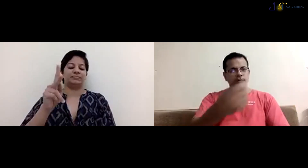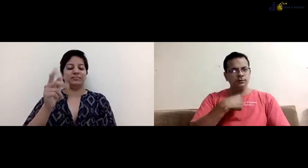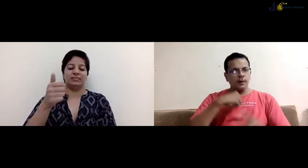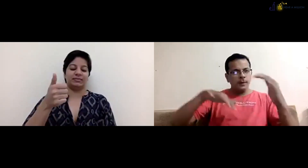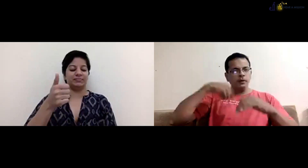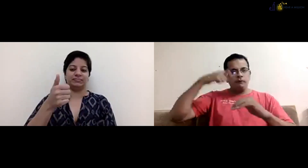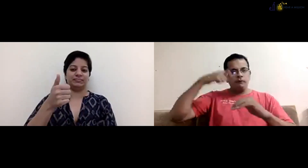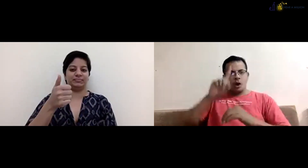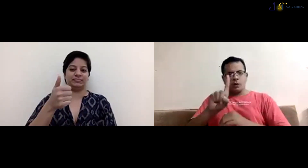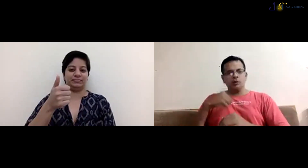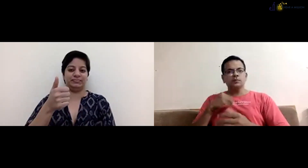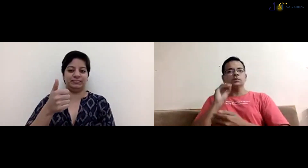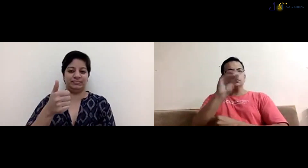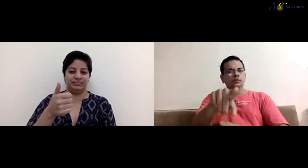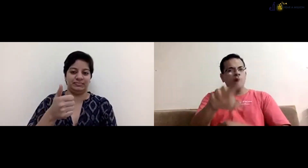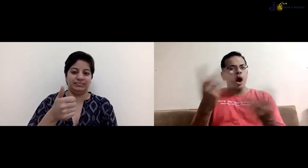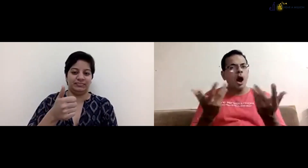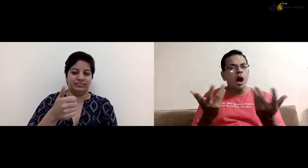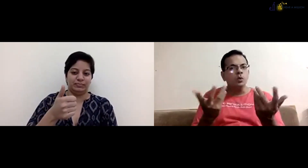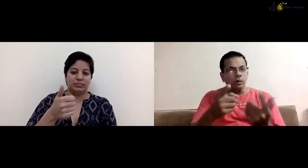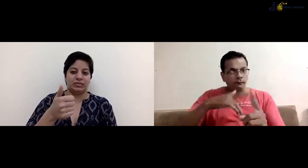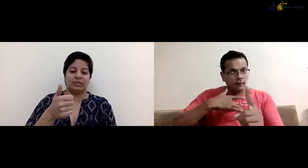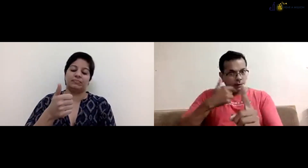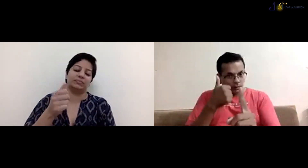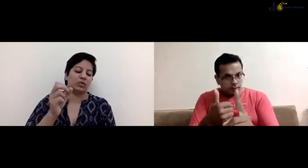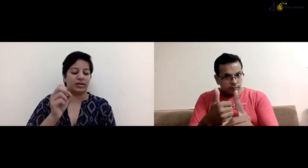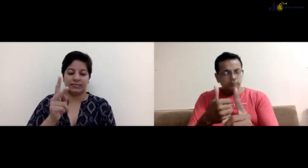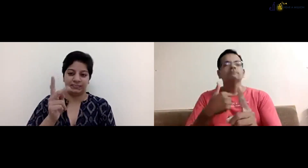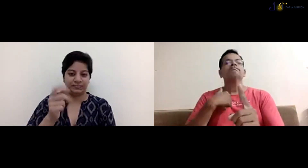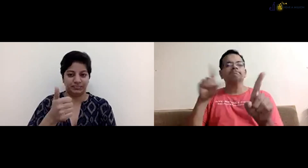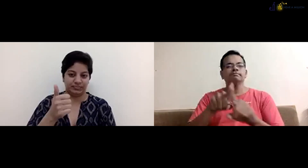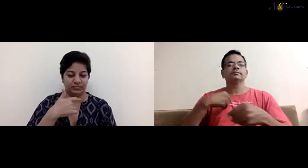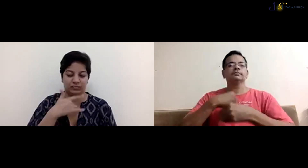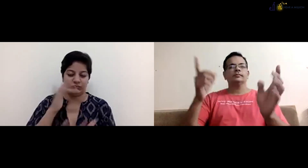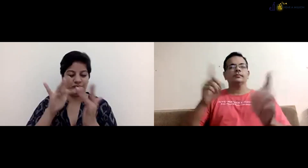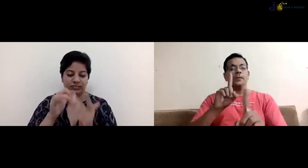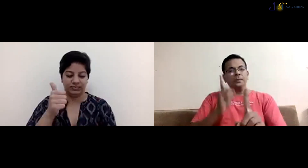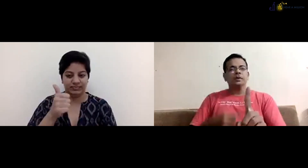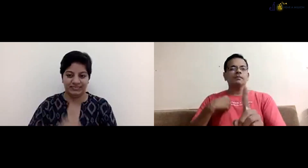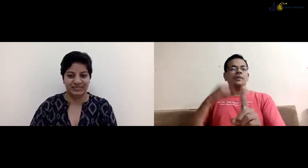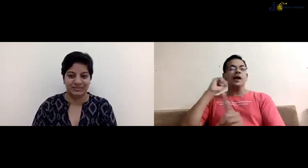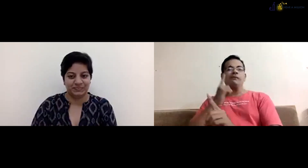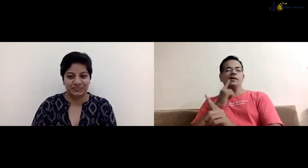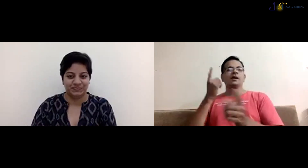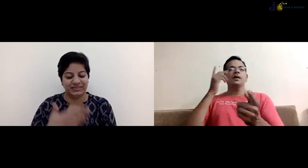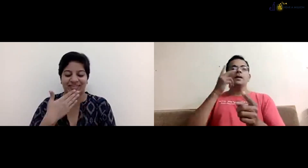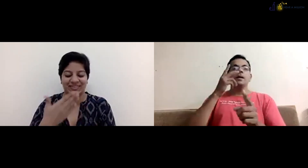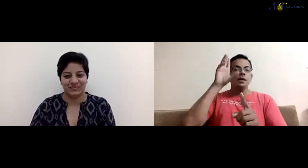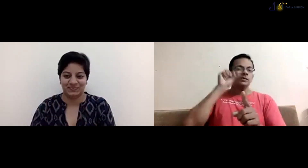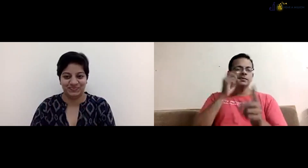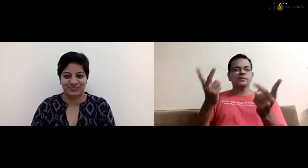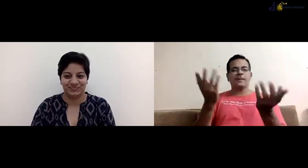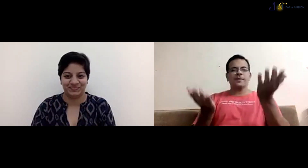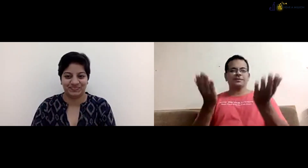parts, right? Okay, we will connect personally, right? I will send you one video how you feel comfortable with my video,